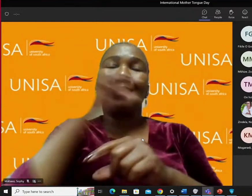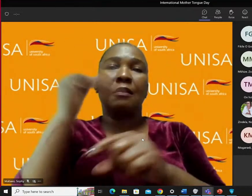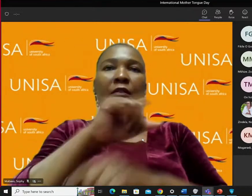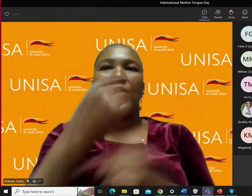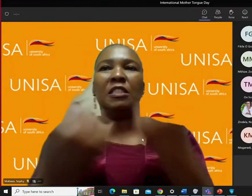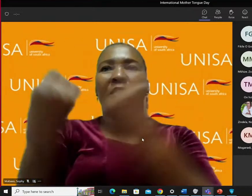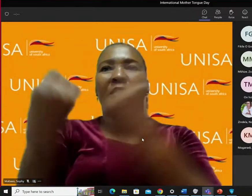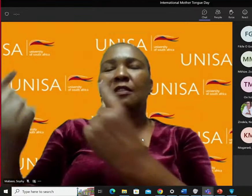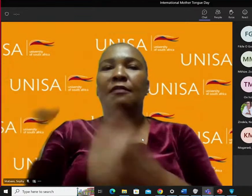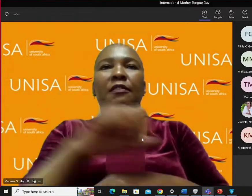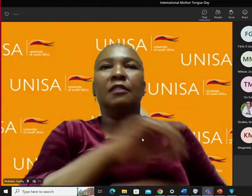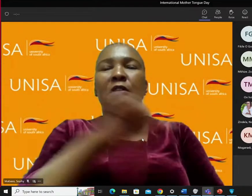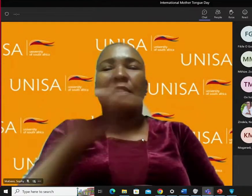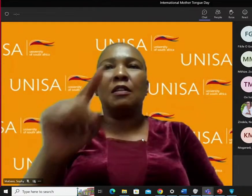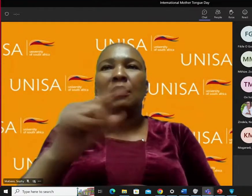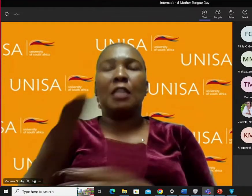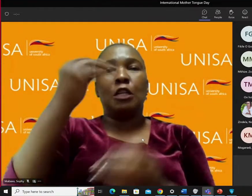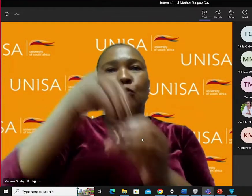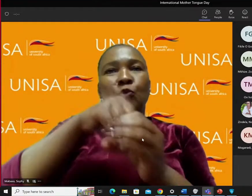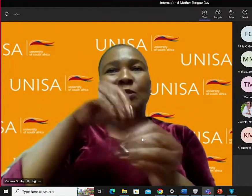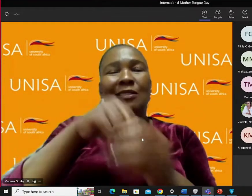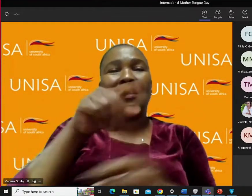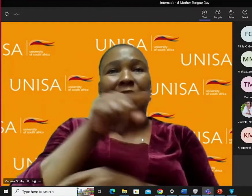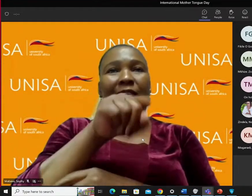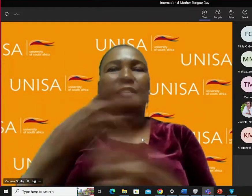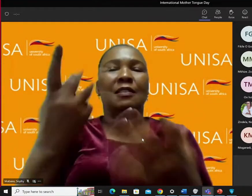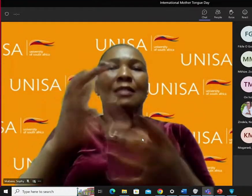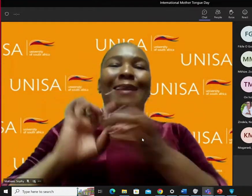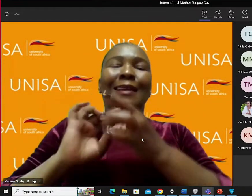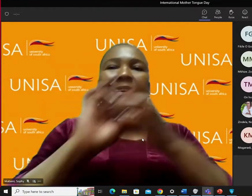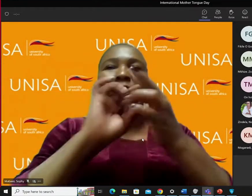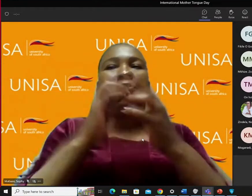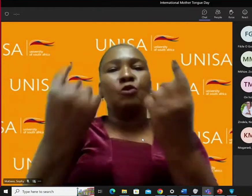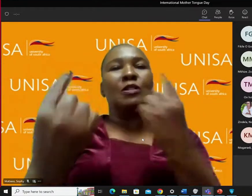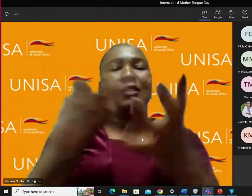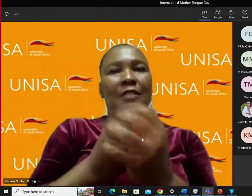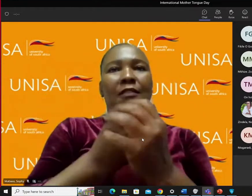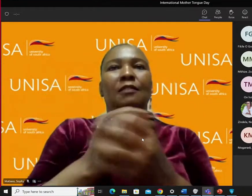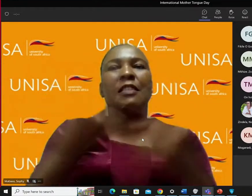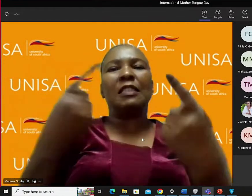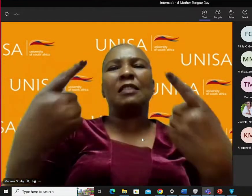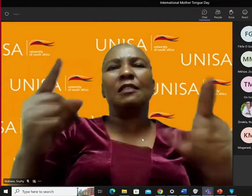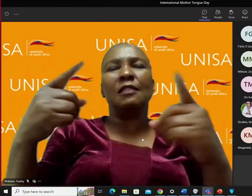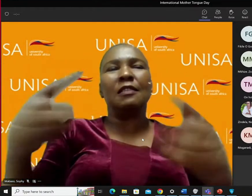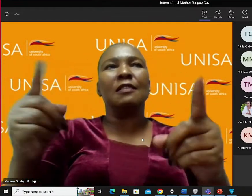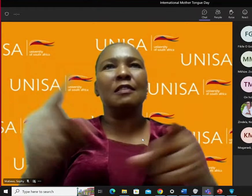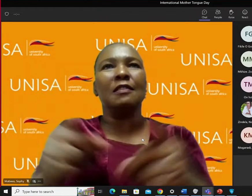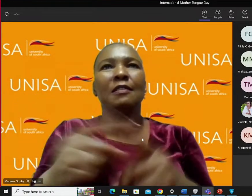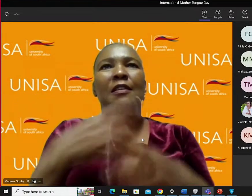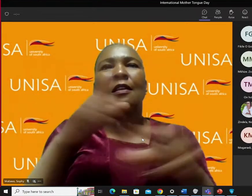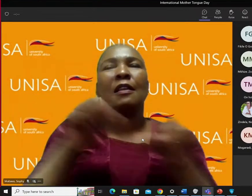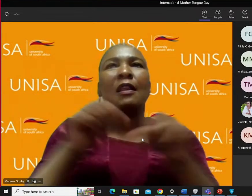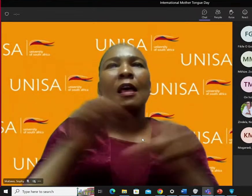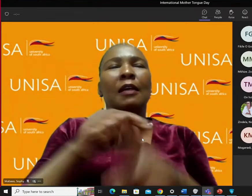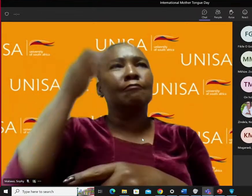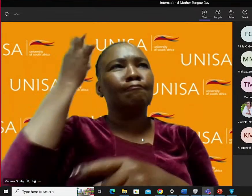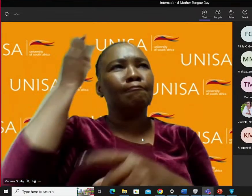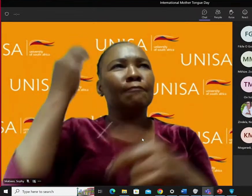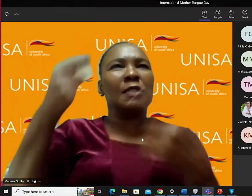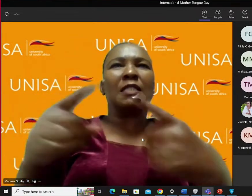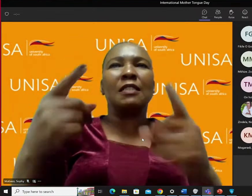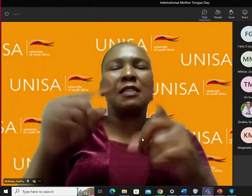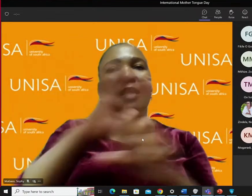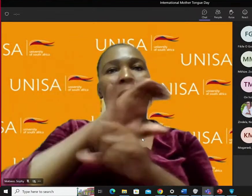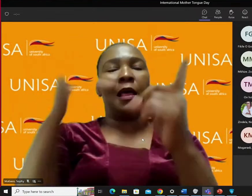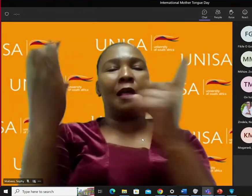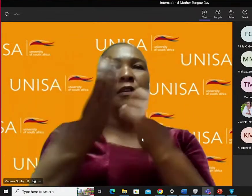easily be included in a WordNet and then related to each other. The different head dressings, for instance, across the different cultures can